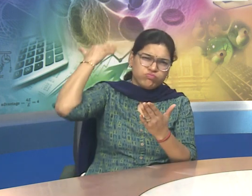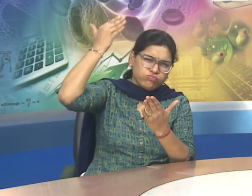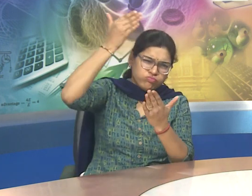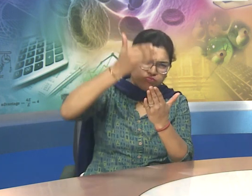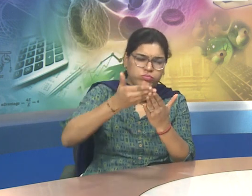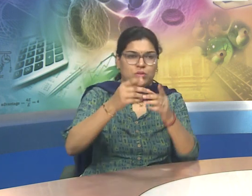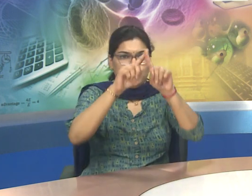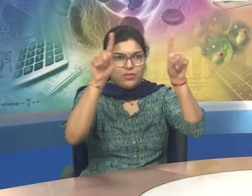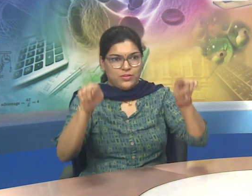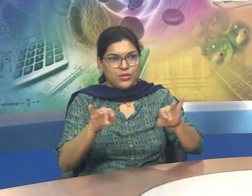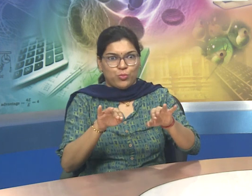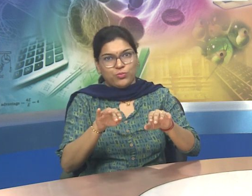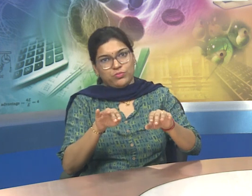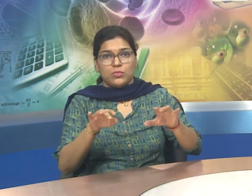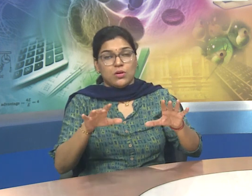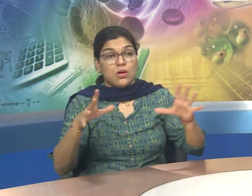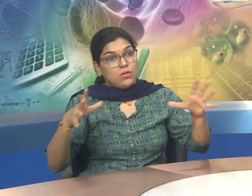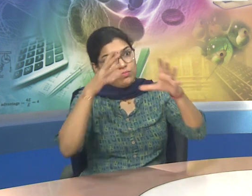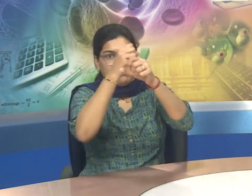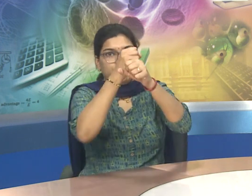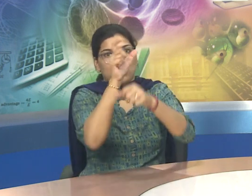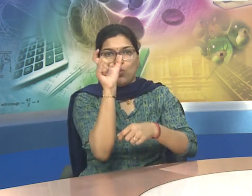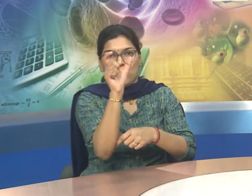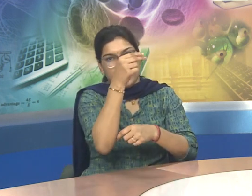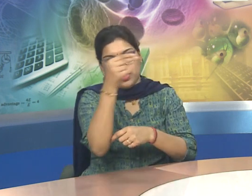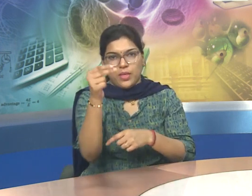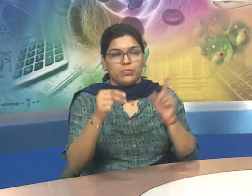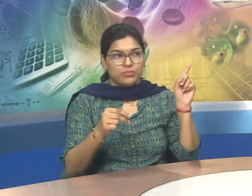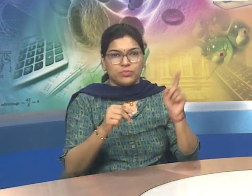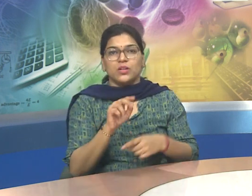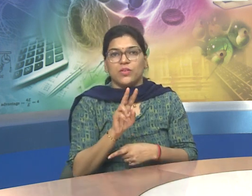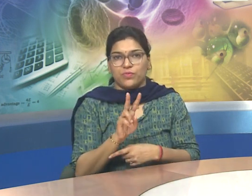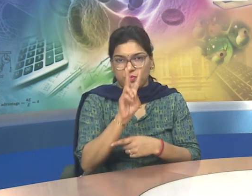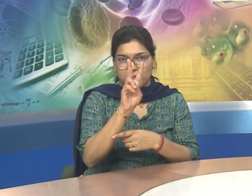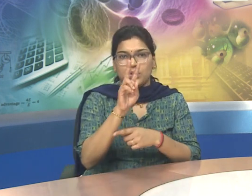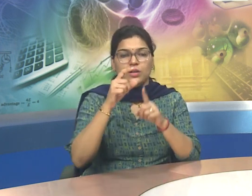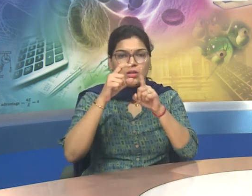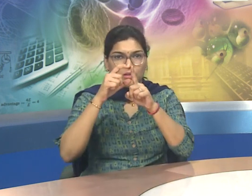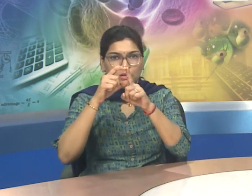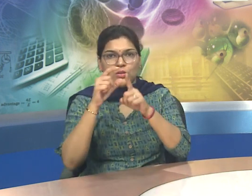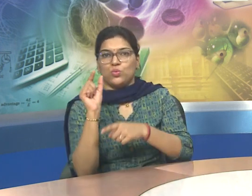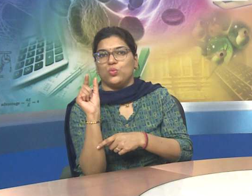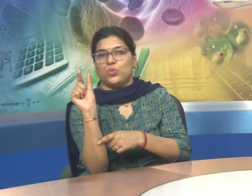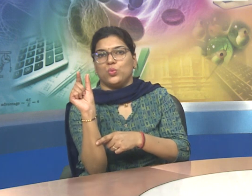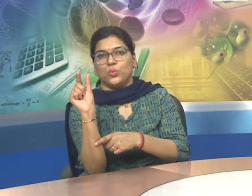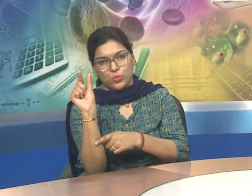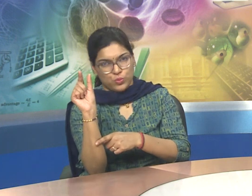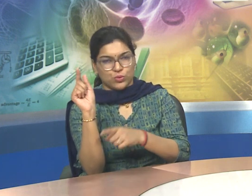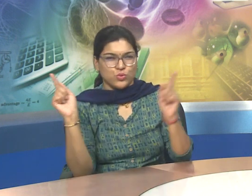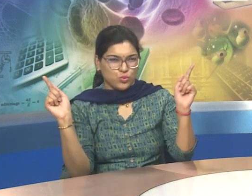You all must have seen these VDU. This is Visual Display